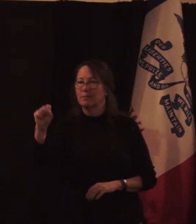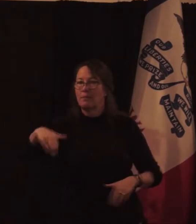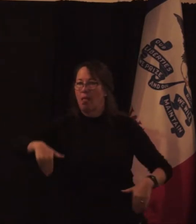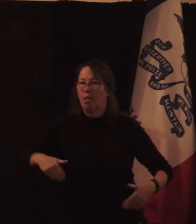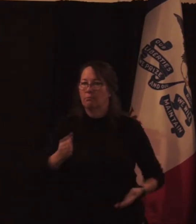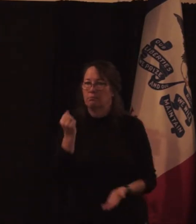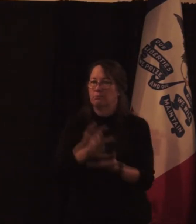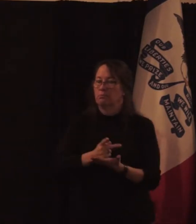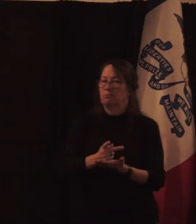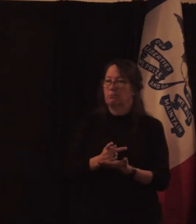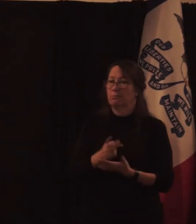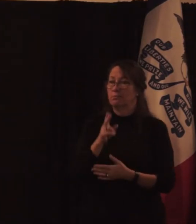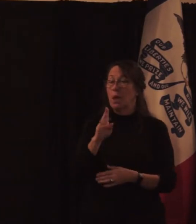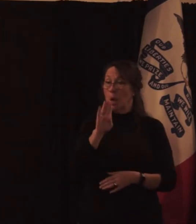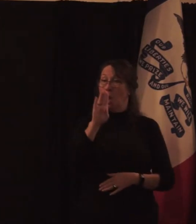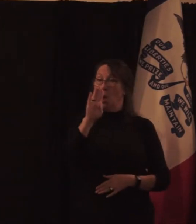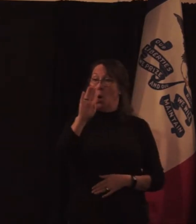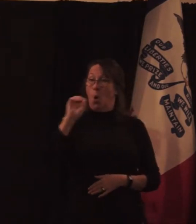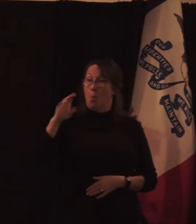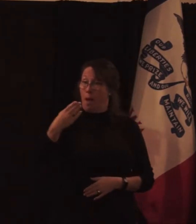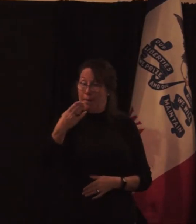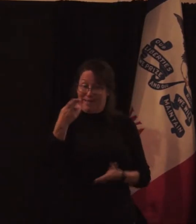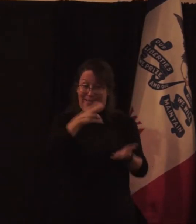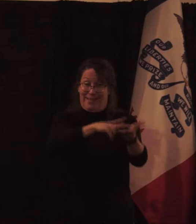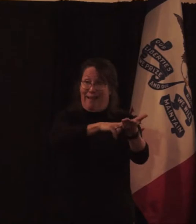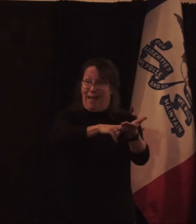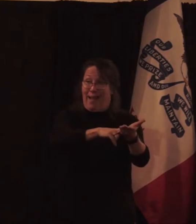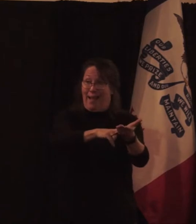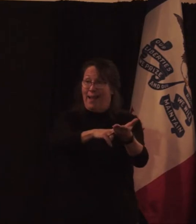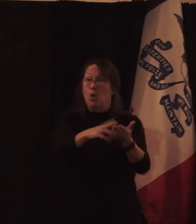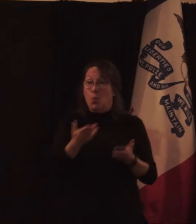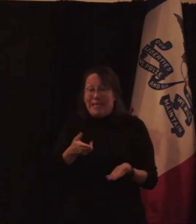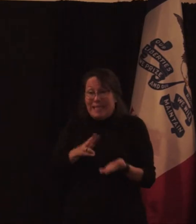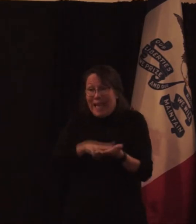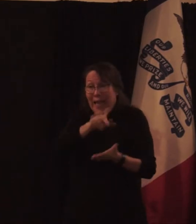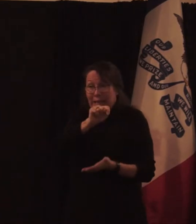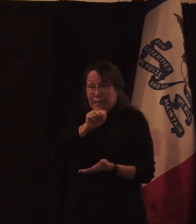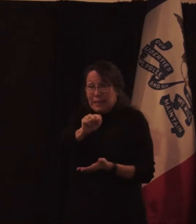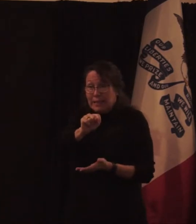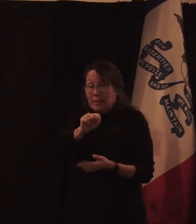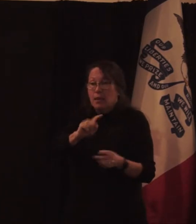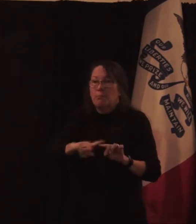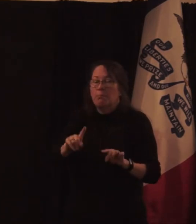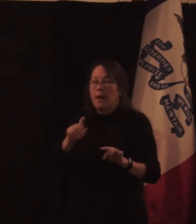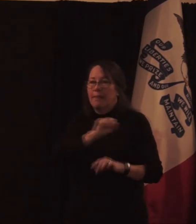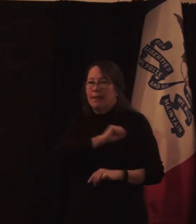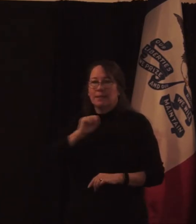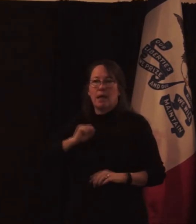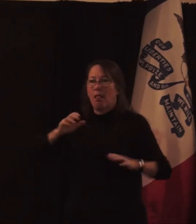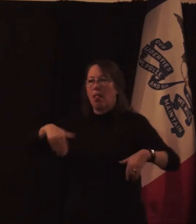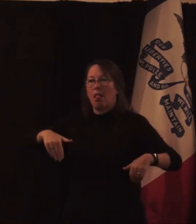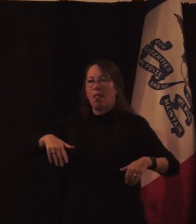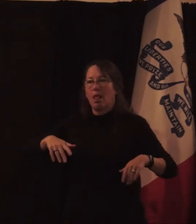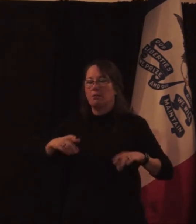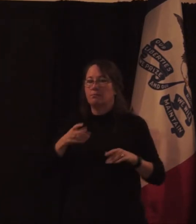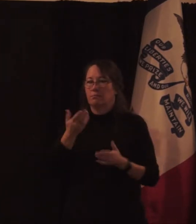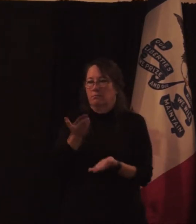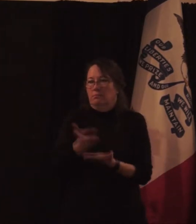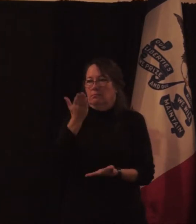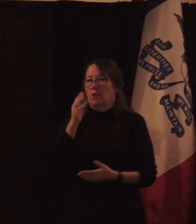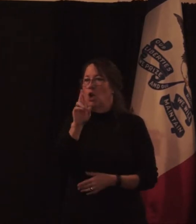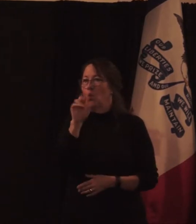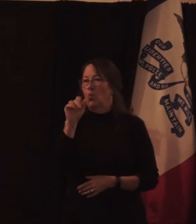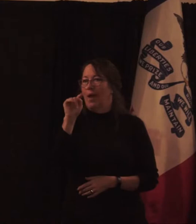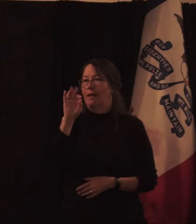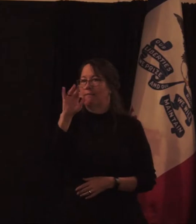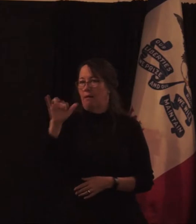Now again, Barack Obama signed it, so we are a signatory, but the Senate has yet to ratify it.